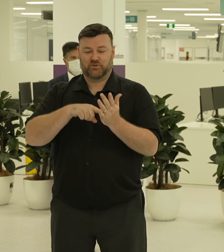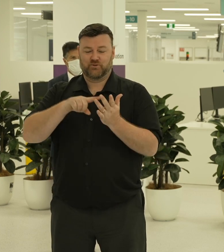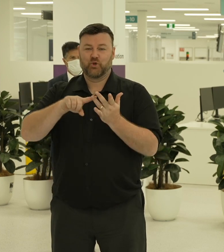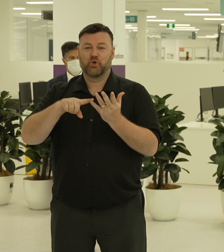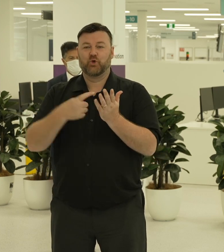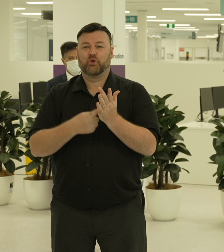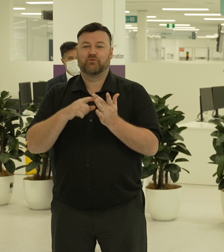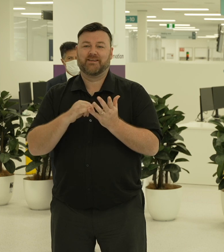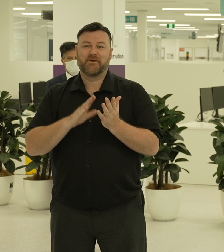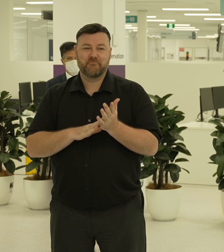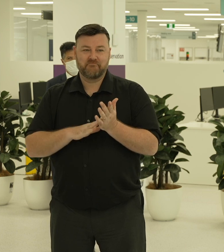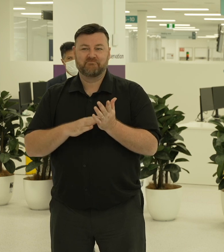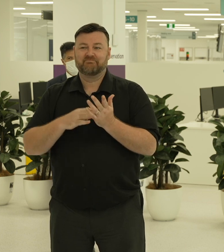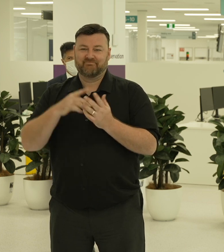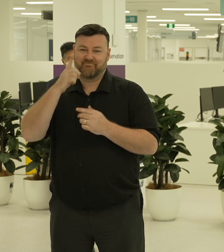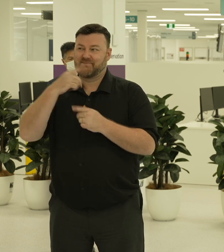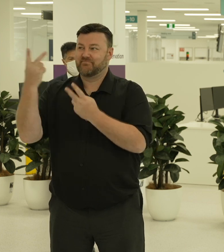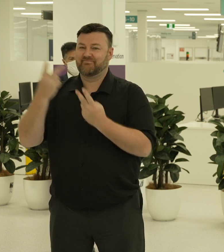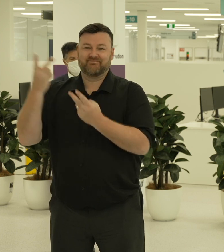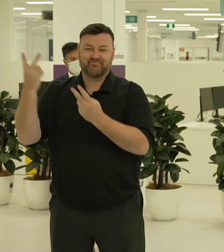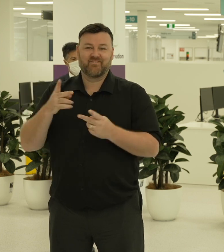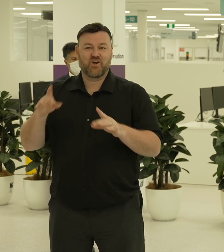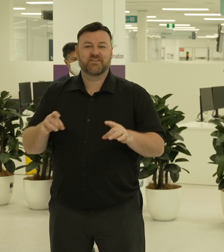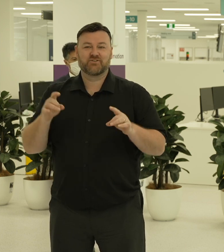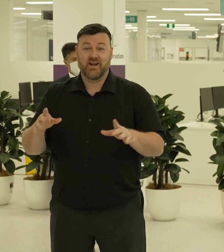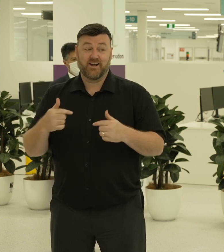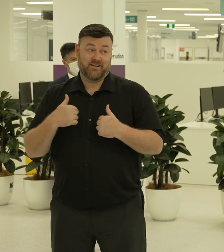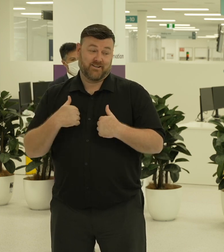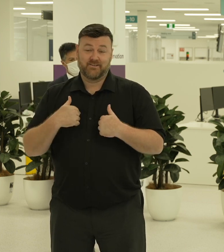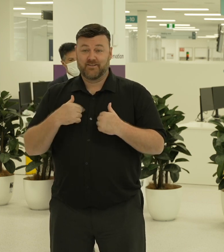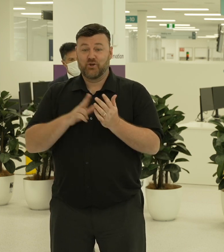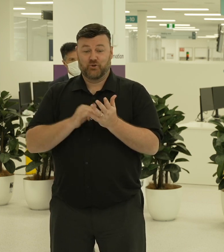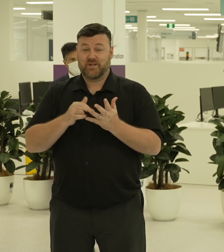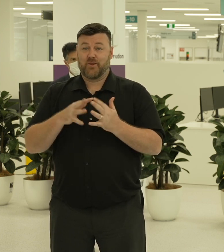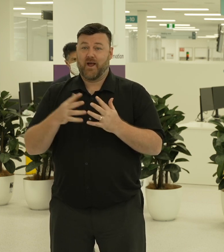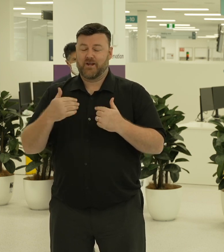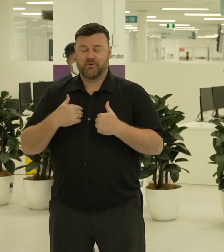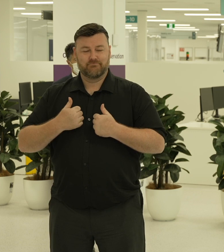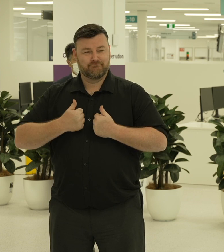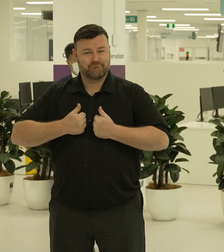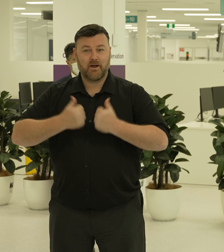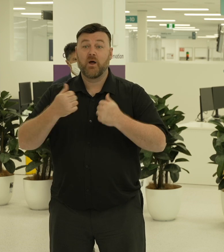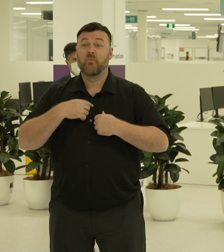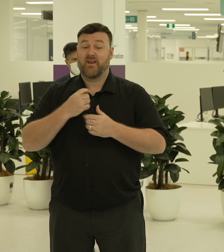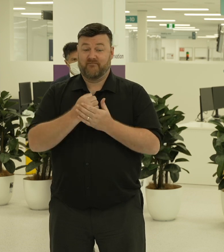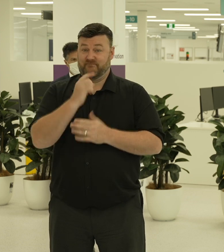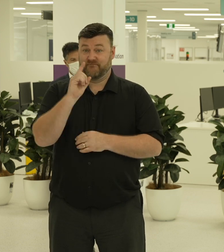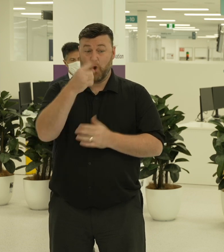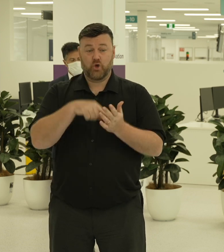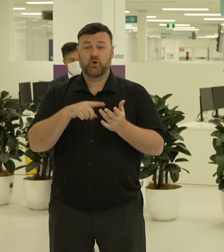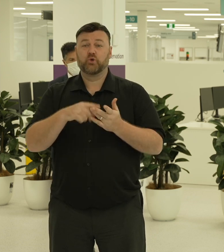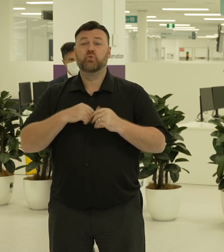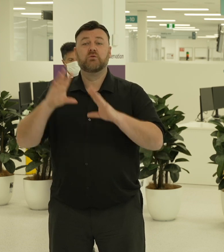it's incredibly important. We led the country here in New South Wales in abolishing hotel quarantine for those who